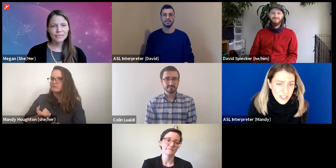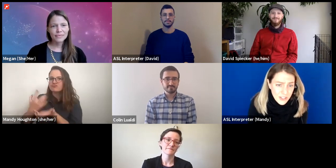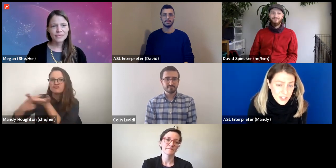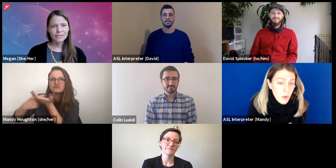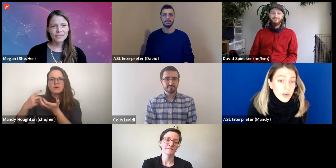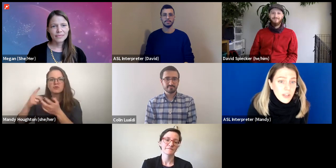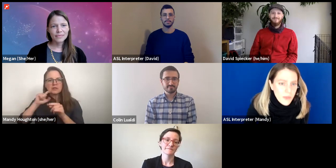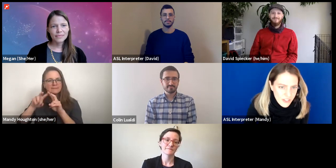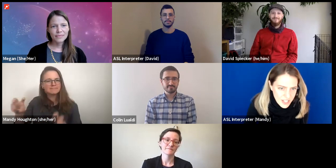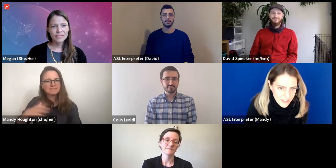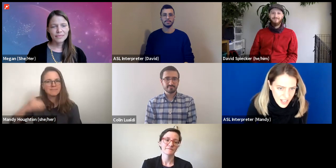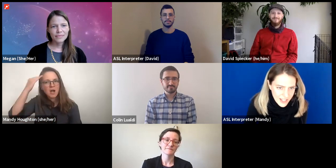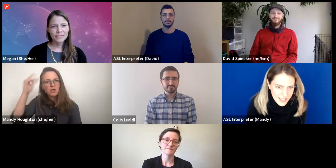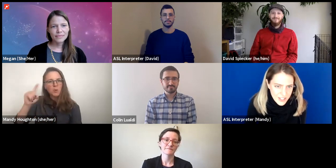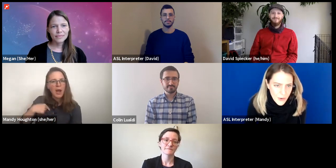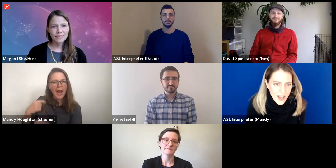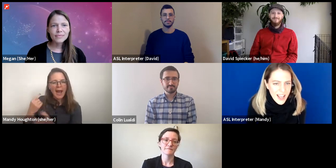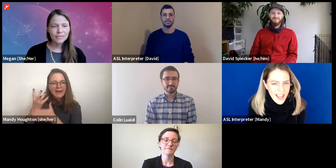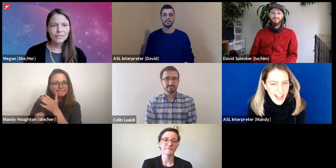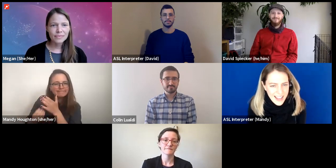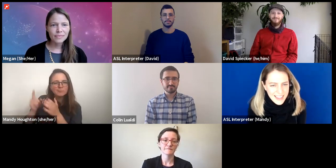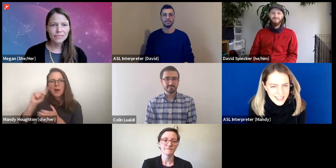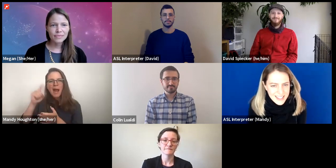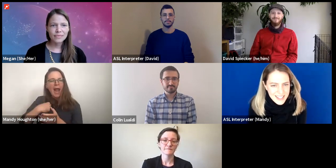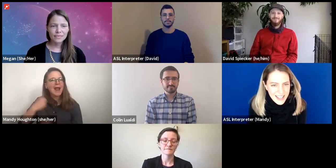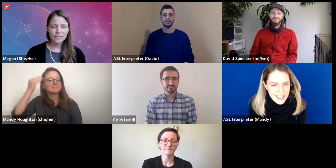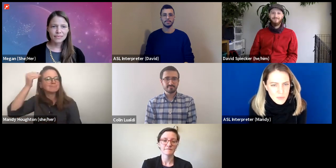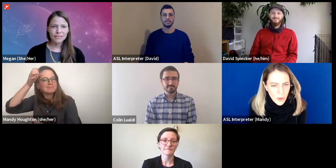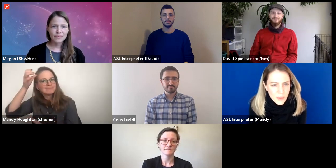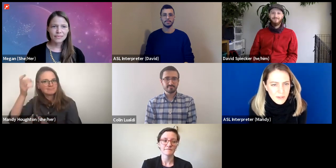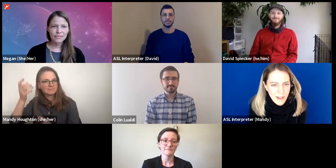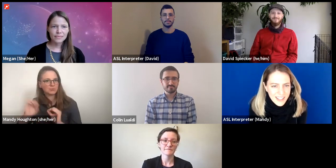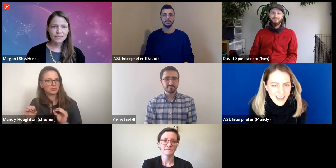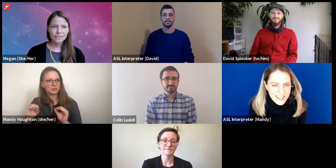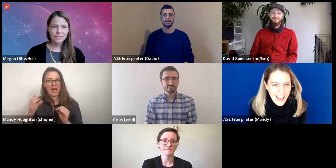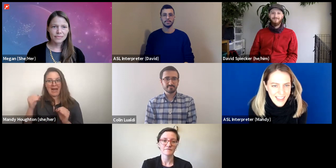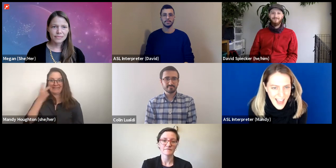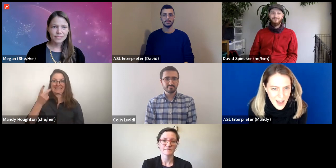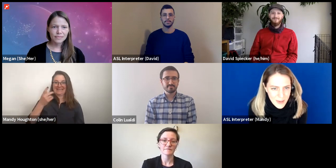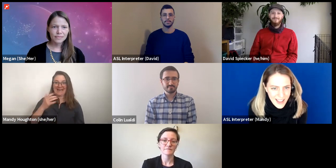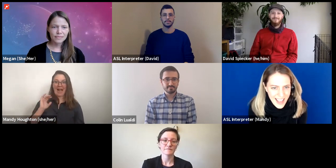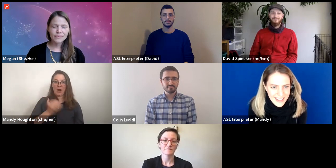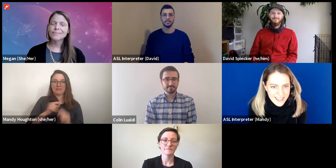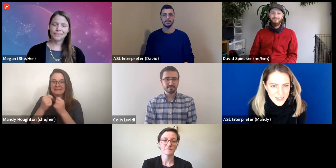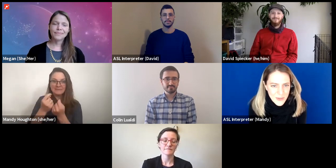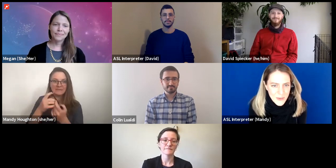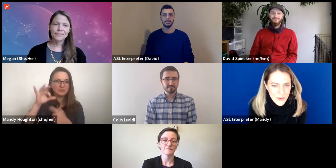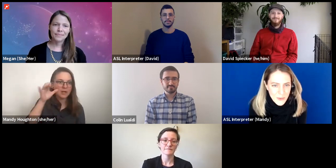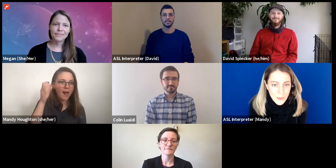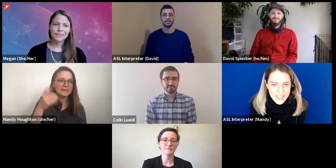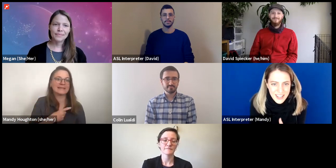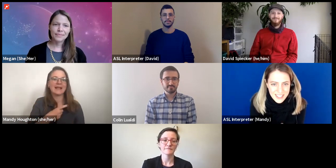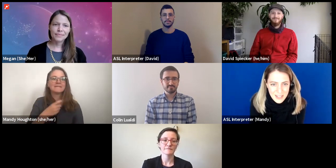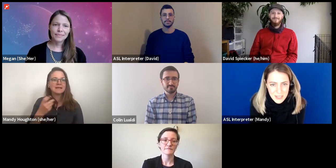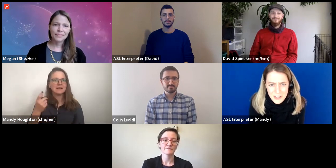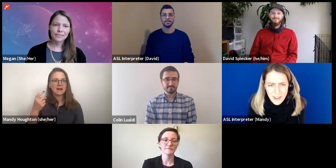their fields, not working with other deaf scientists. So I think it's important we recognize that gap, and